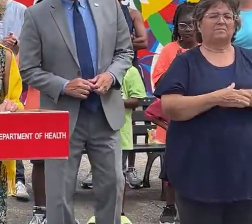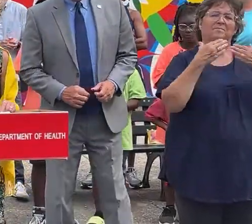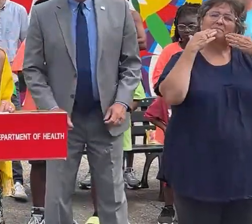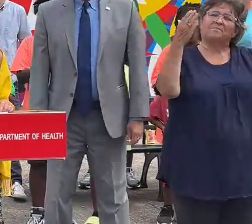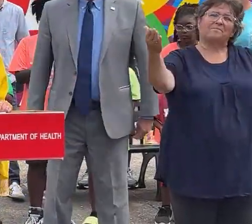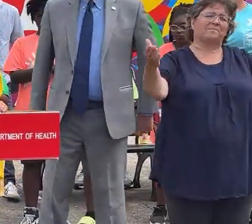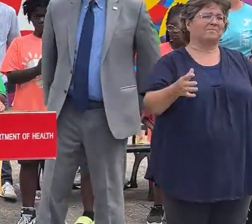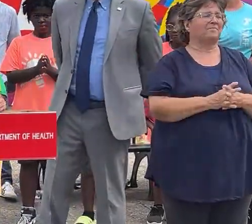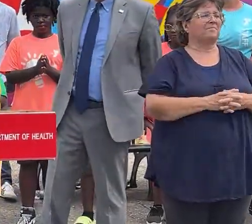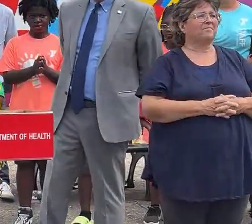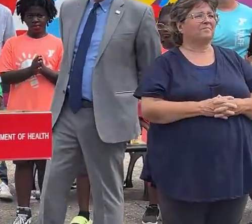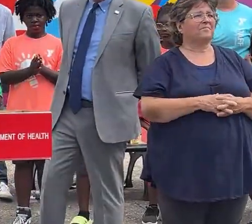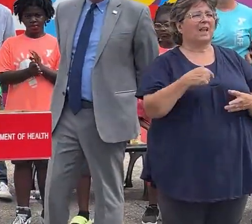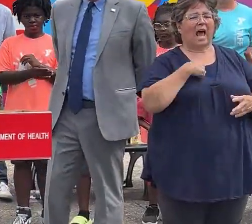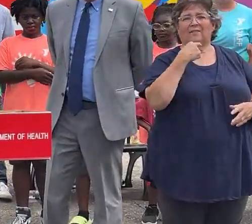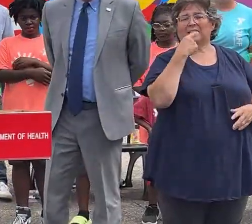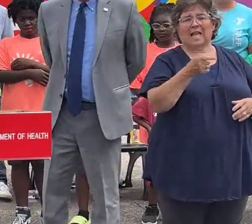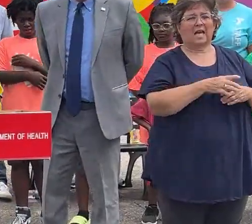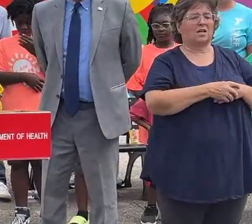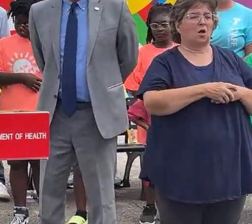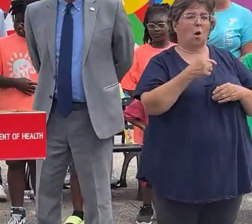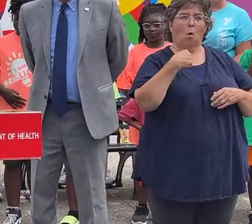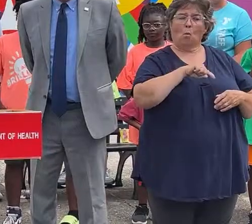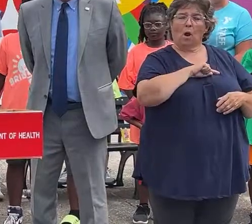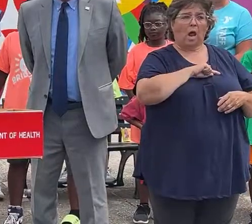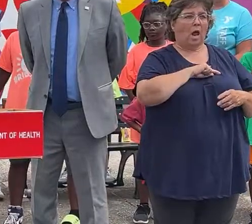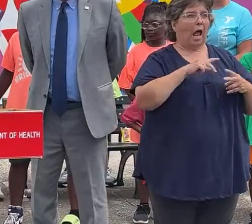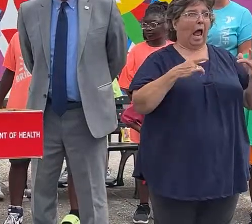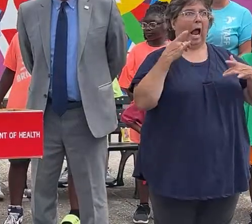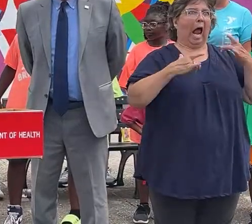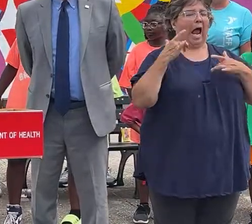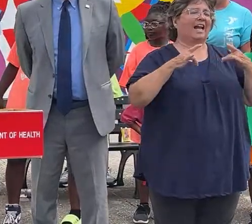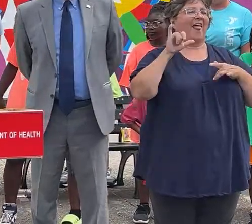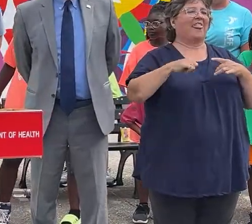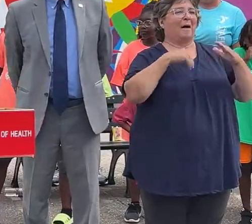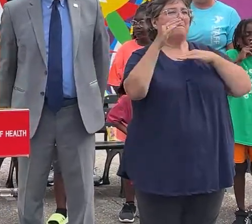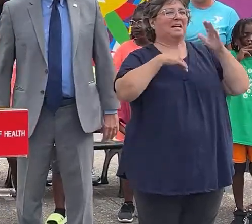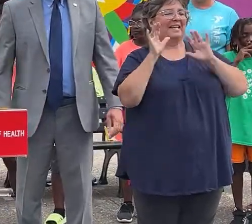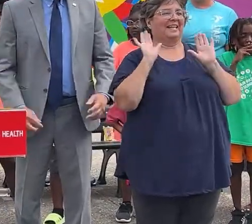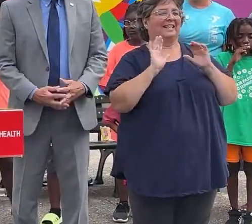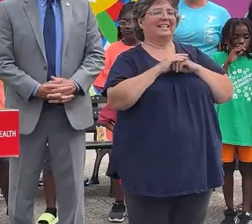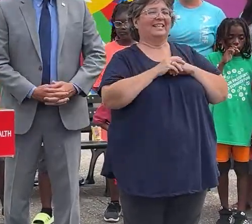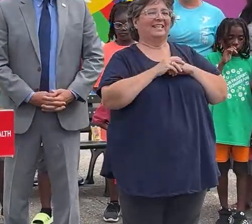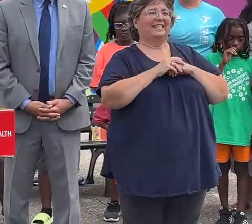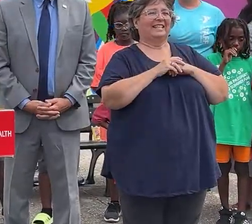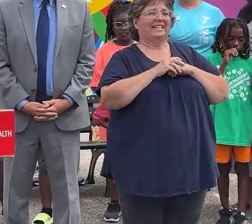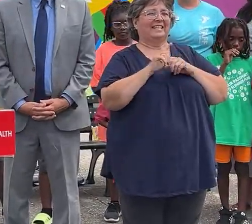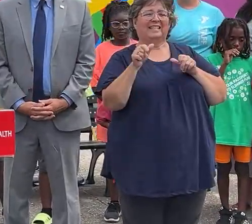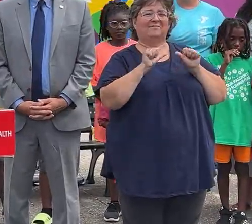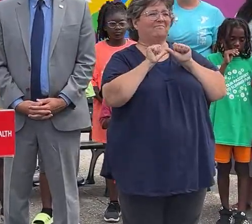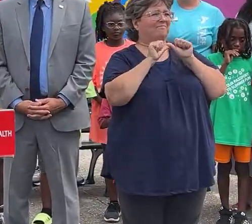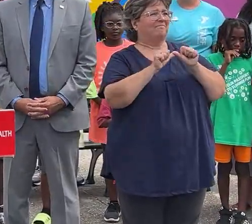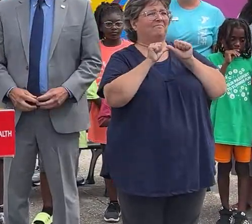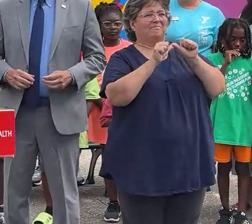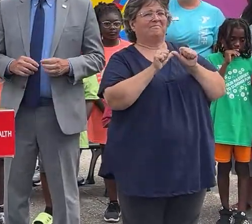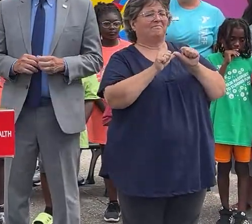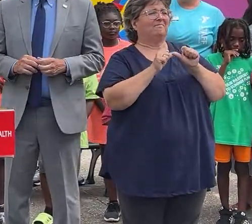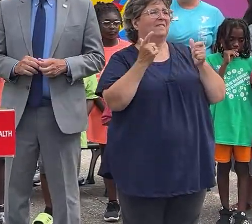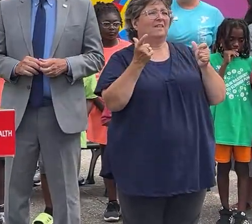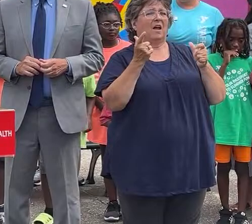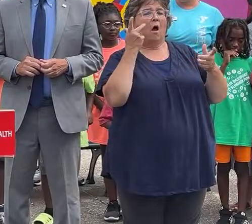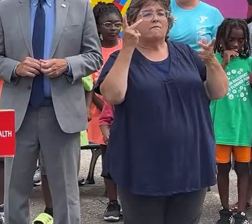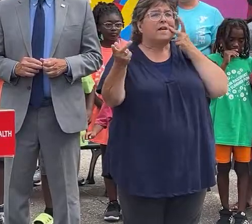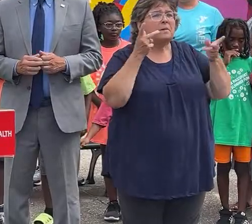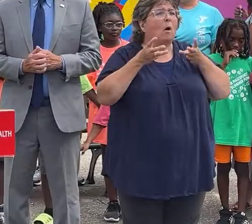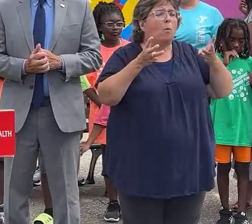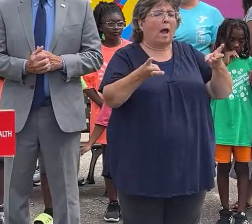Thank you. So I have to say, we are so excited about this project. It's a constant, vibrant, visible